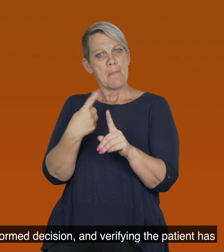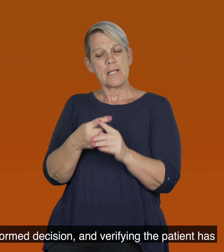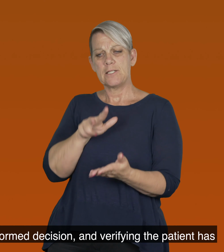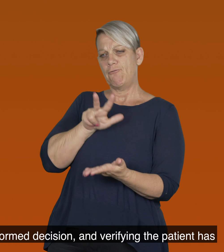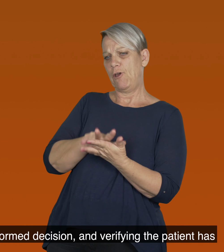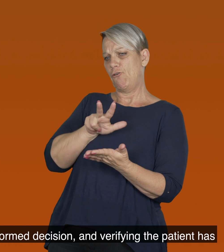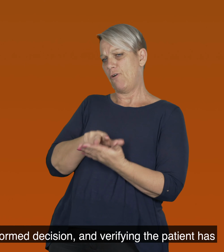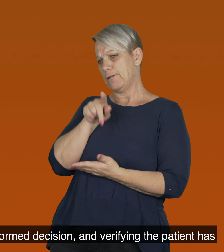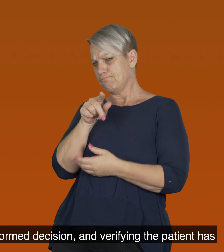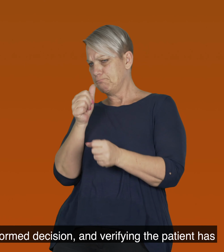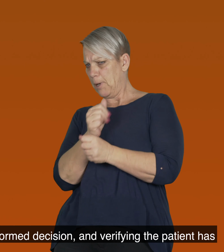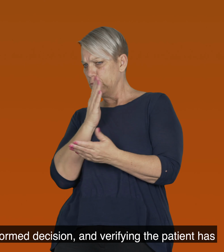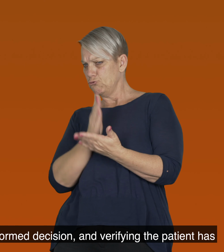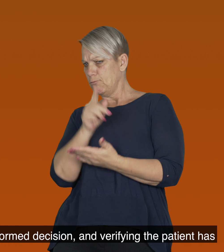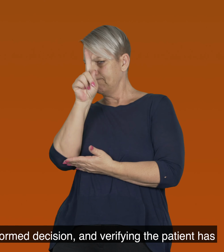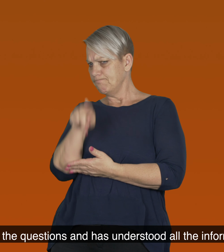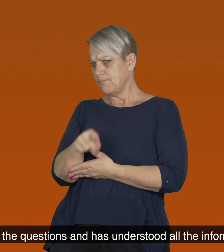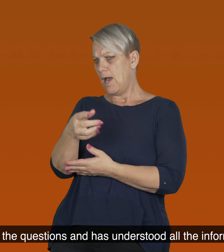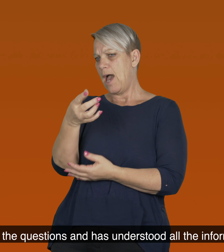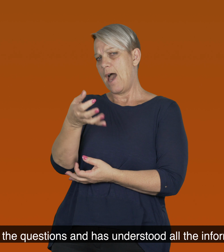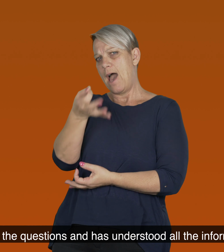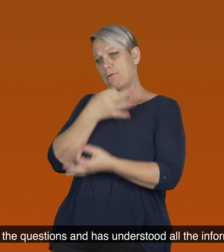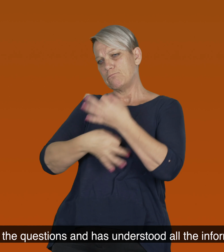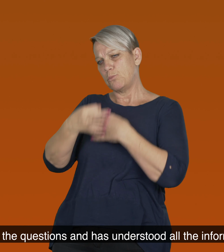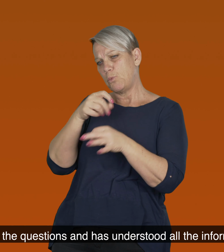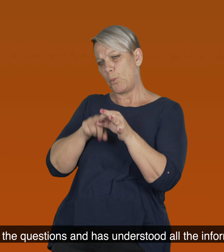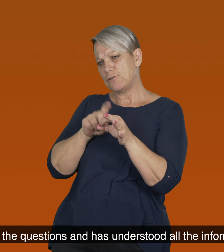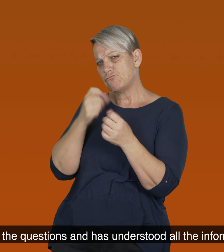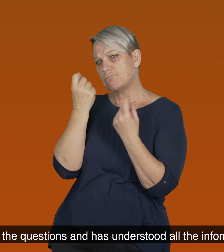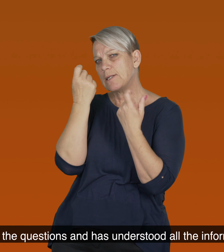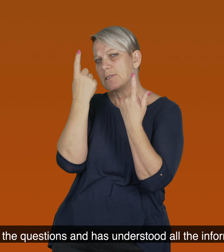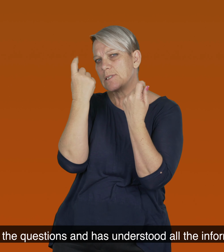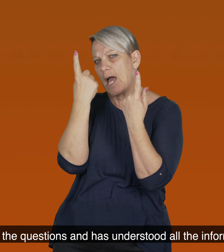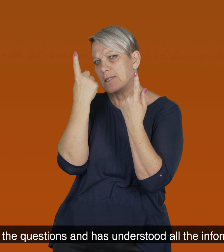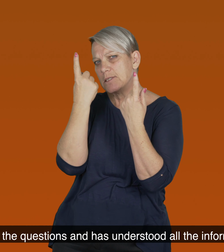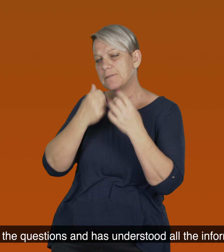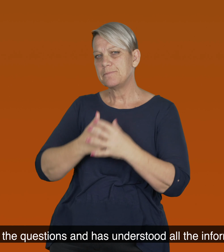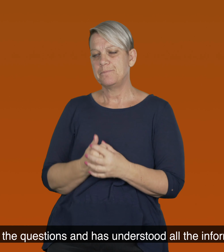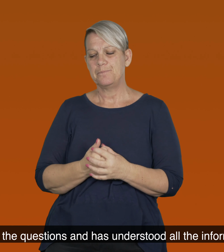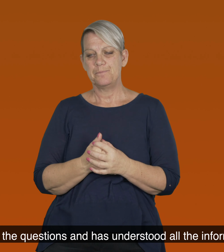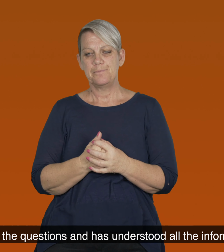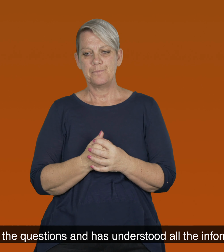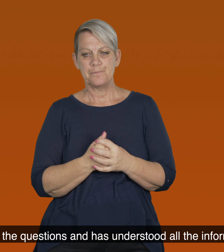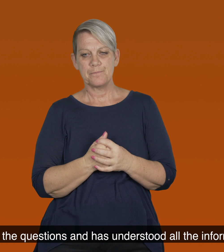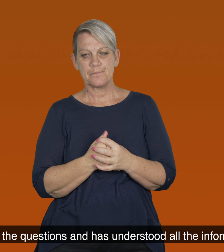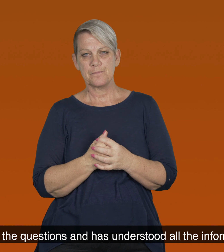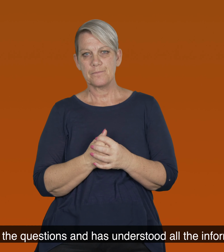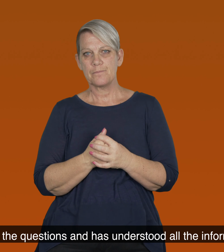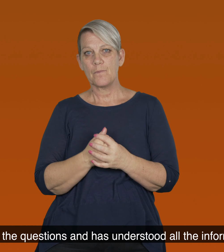and verifying the patient has answered all the questions and has understood all the information.